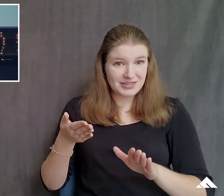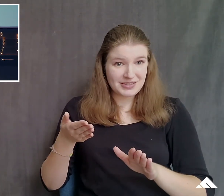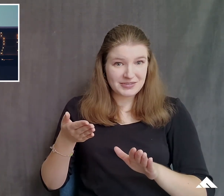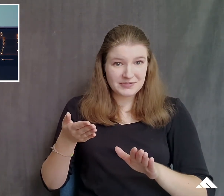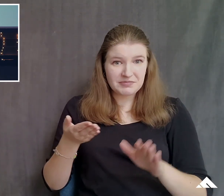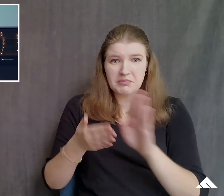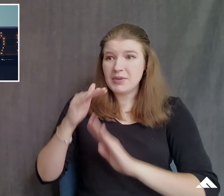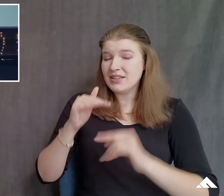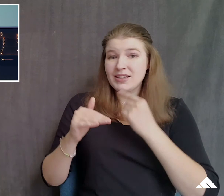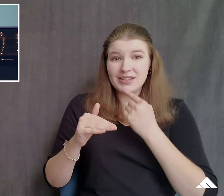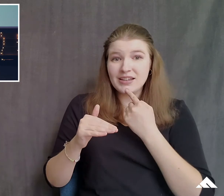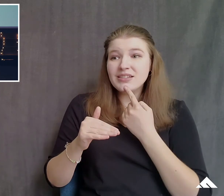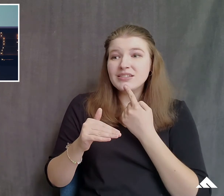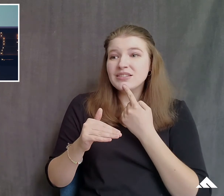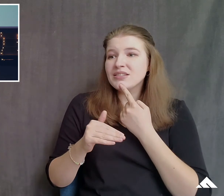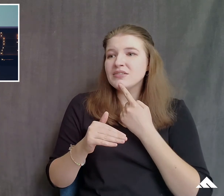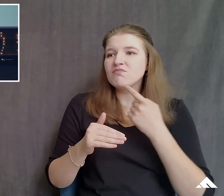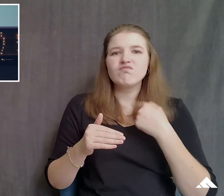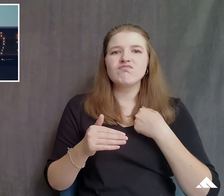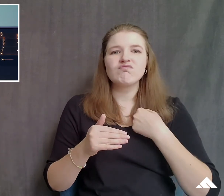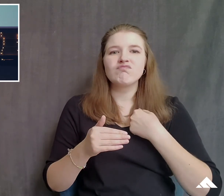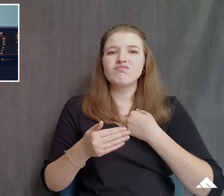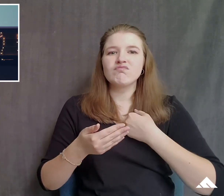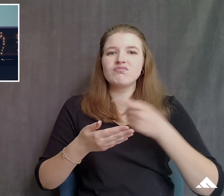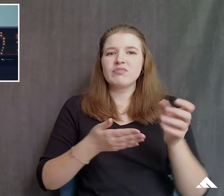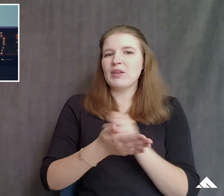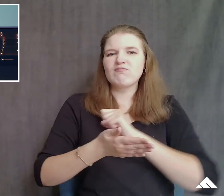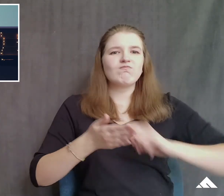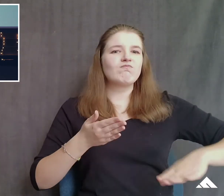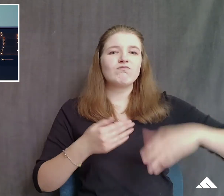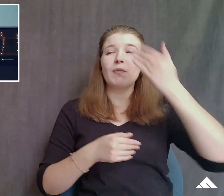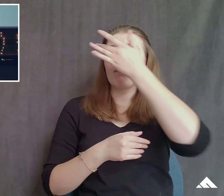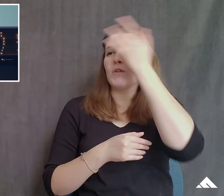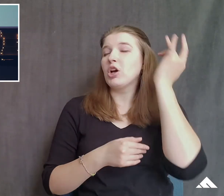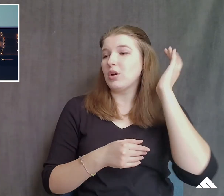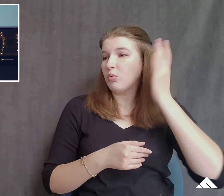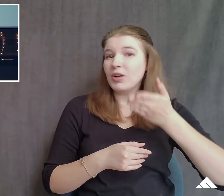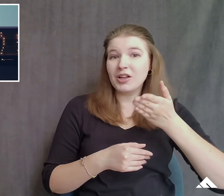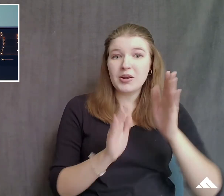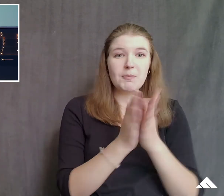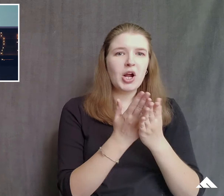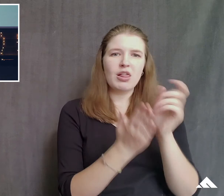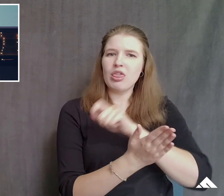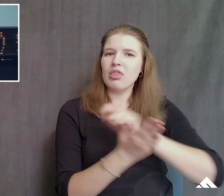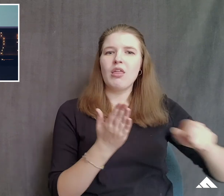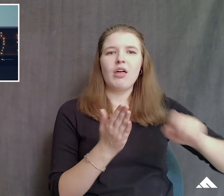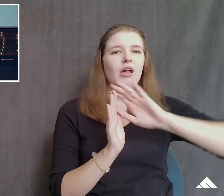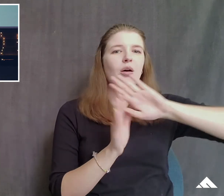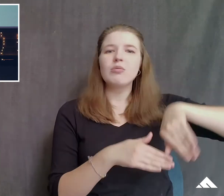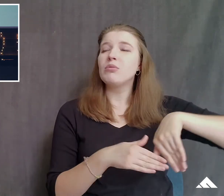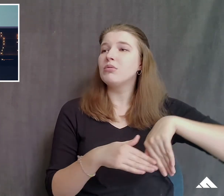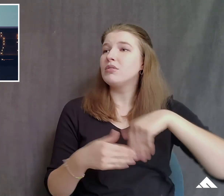He basically says, I'll forget it. I'll wipe it out. I'll wipe it off the books. It's done.